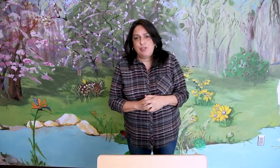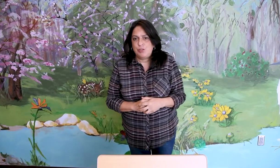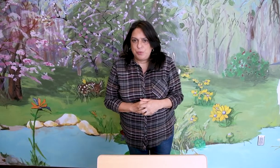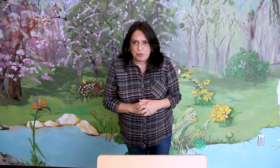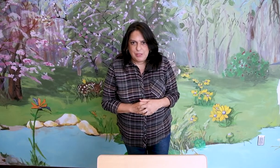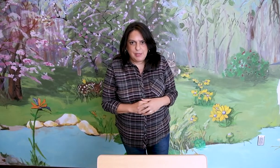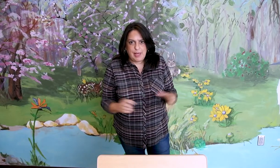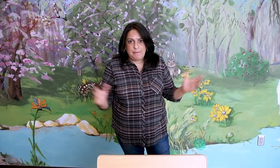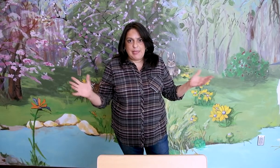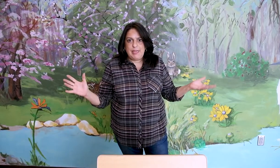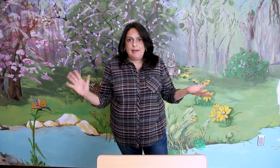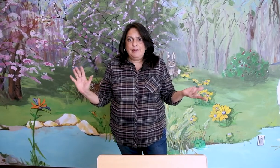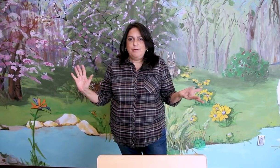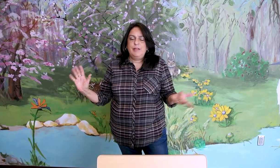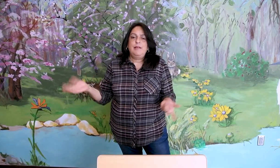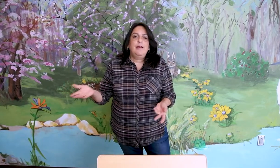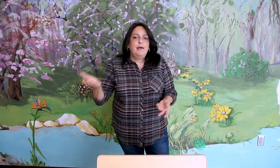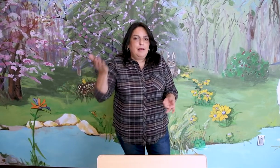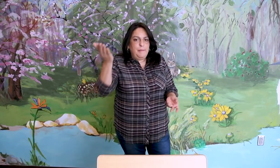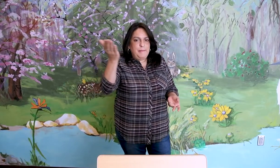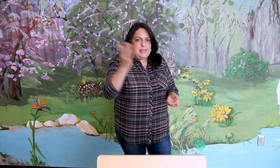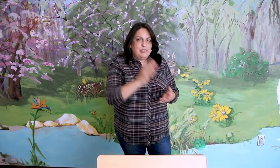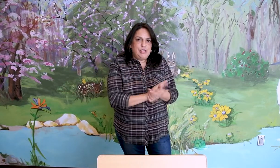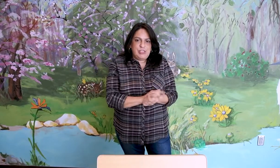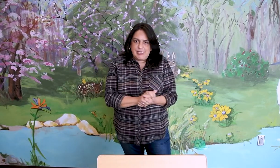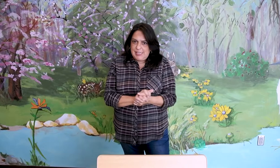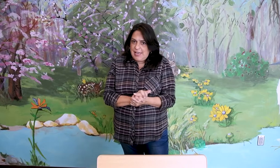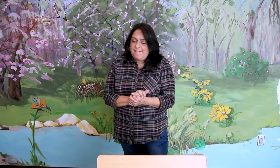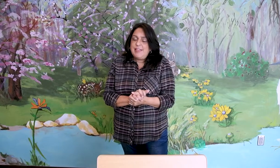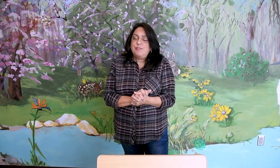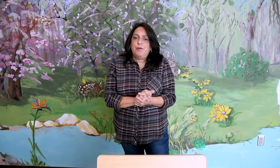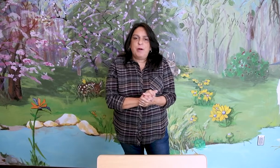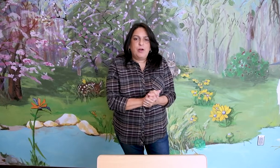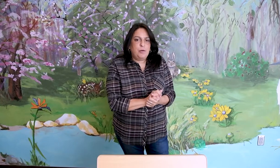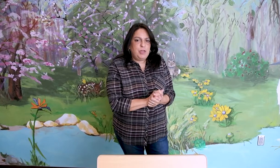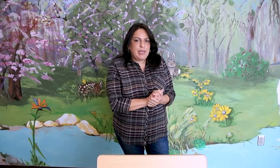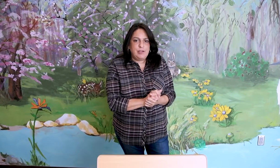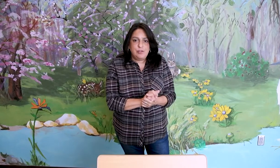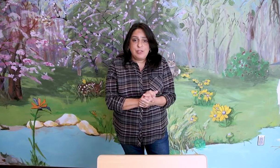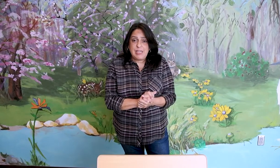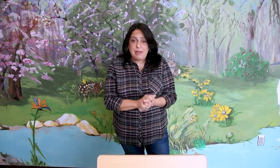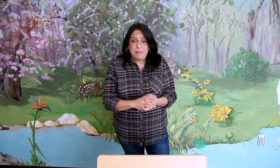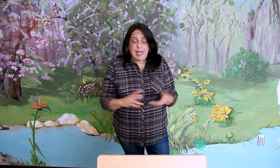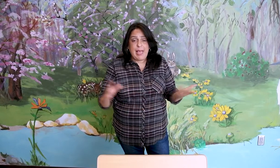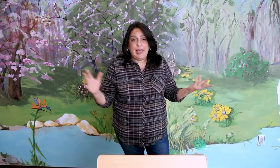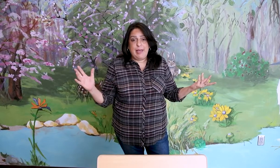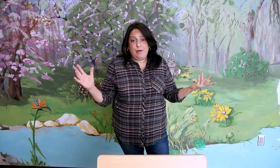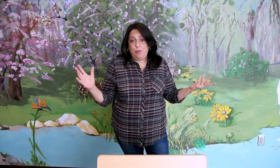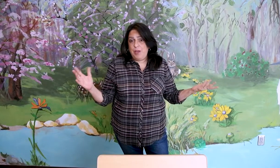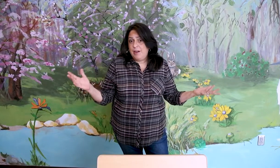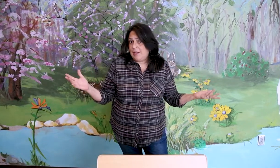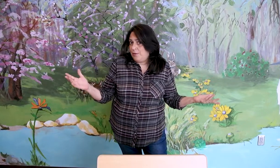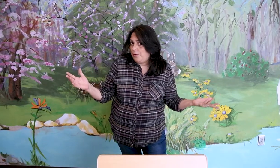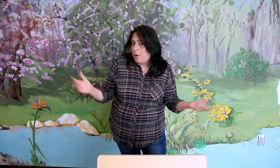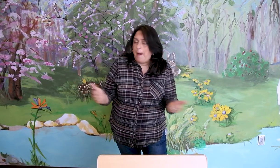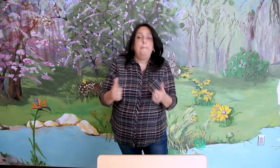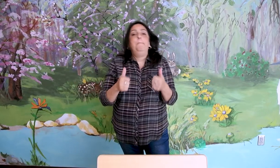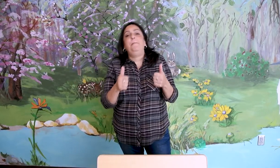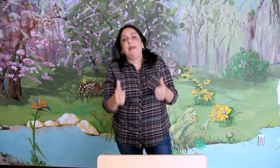soon. I'm here with Mr. Jesse Davis from our communications team, and we are gonna do baby